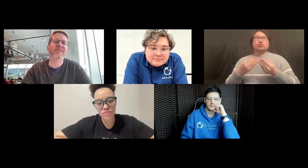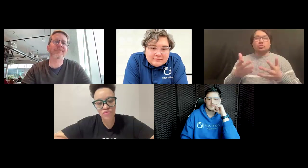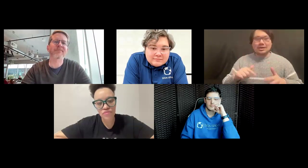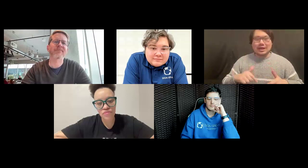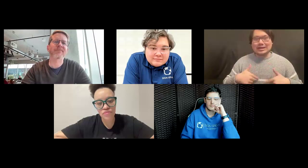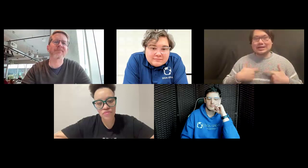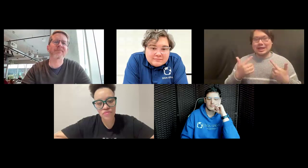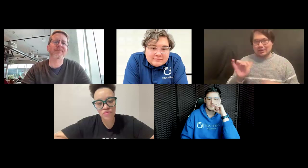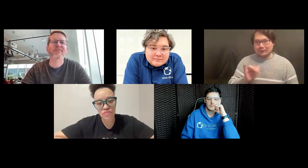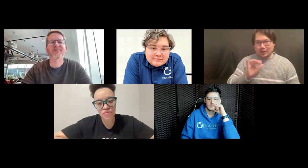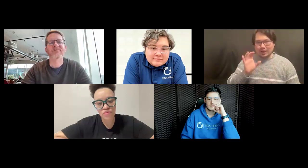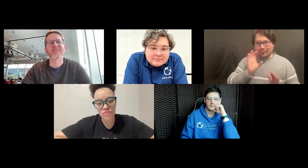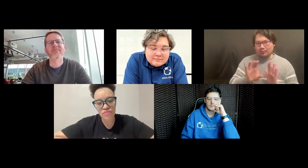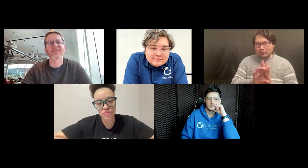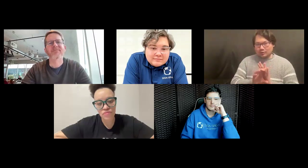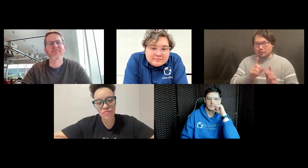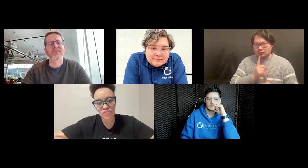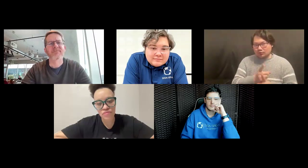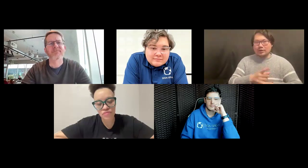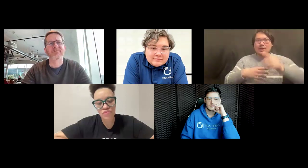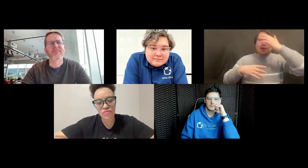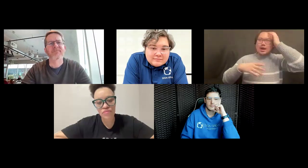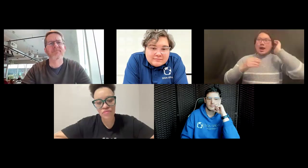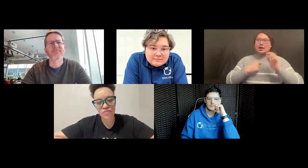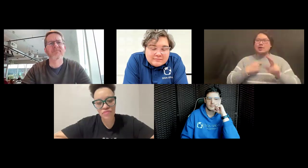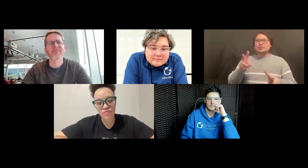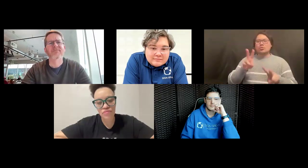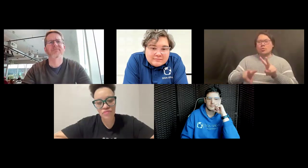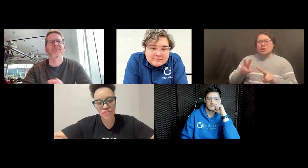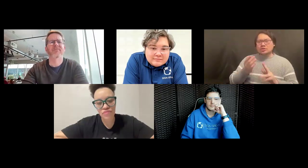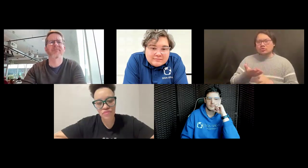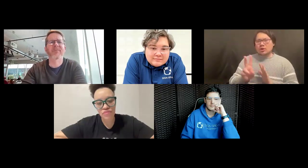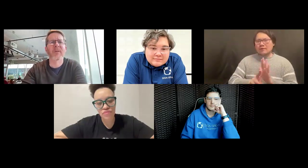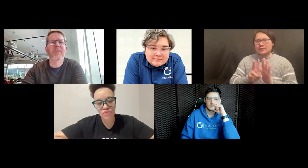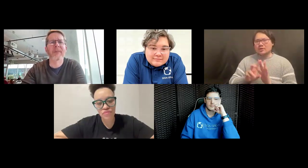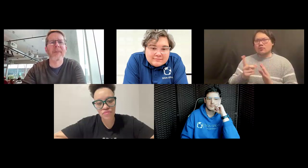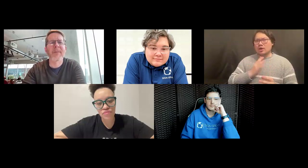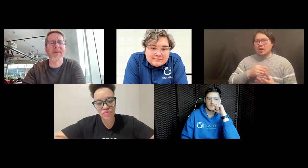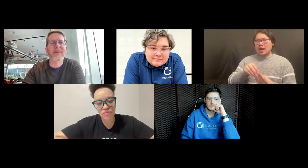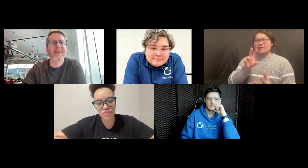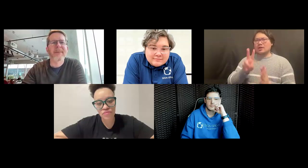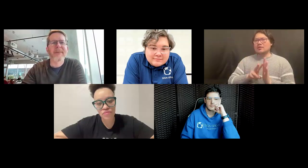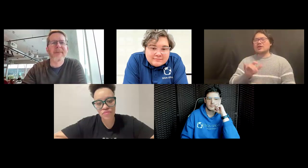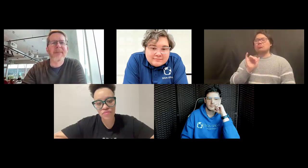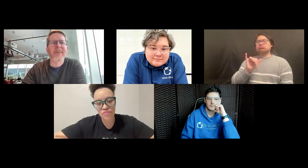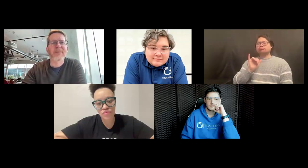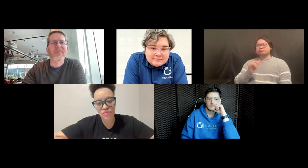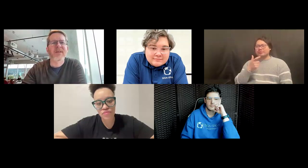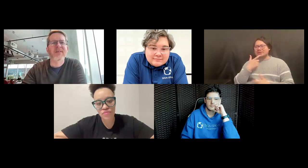avatar approach, and like giving life to an image essentially. And so from